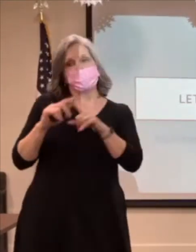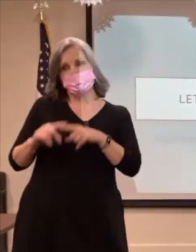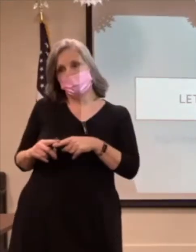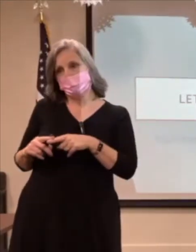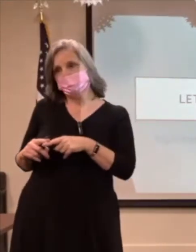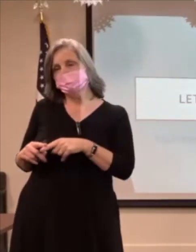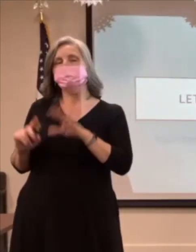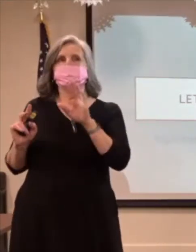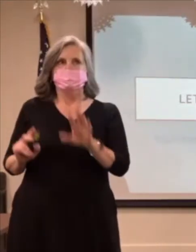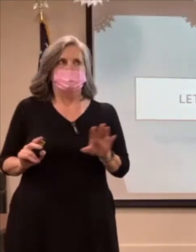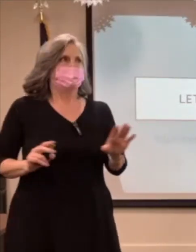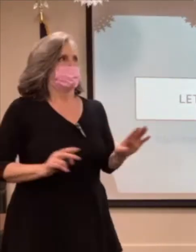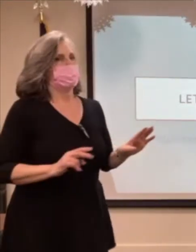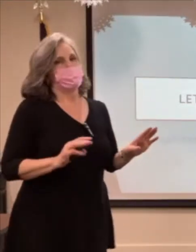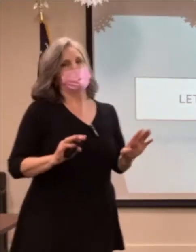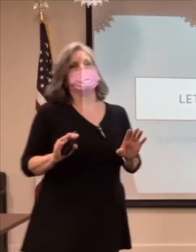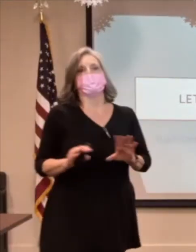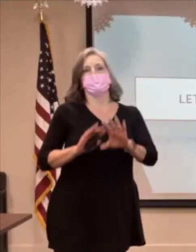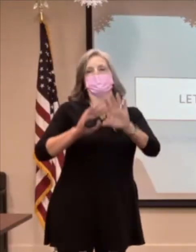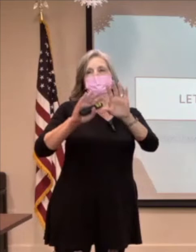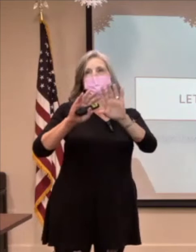to practice, and then I'll go over some of the more